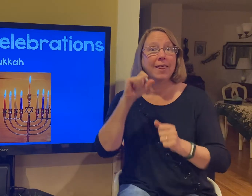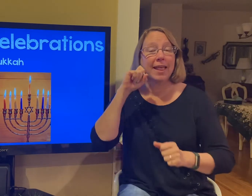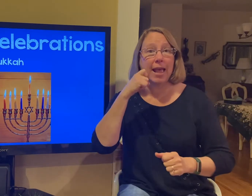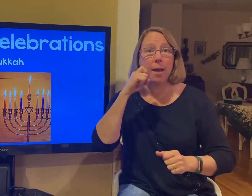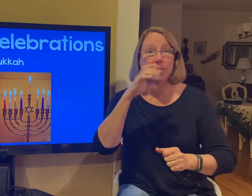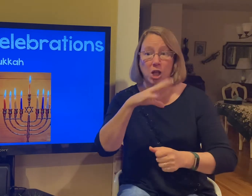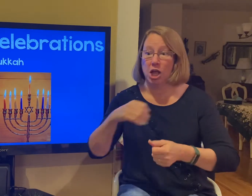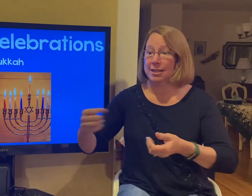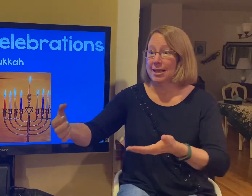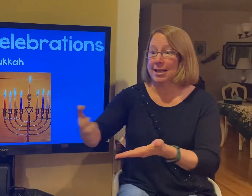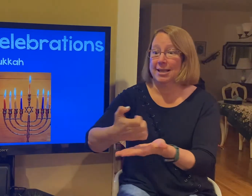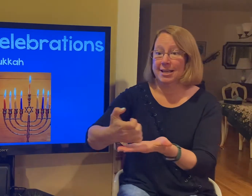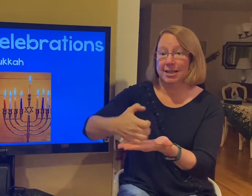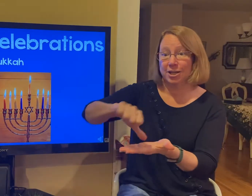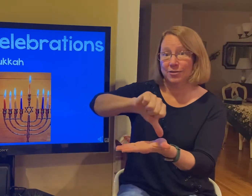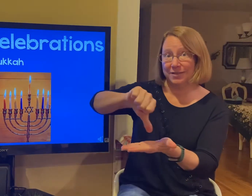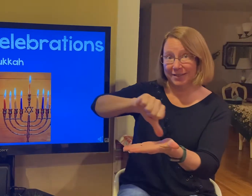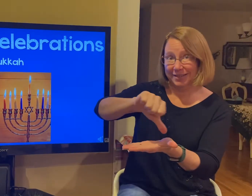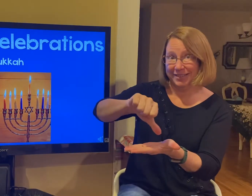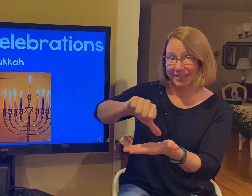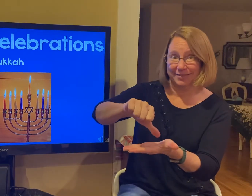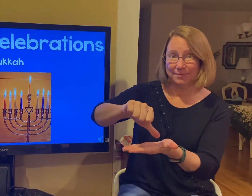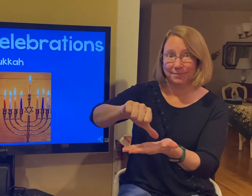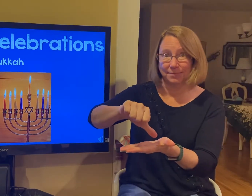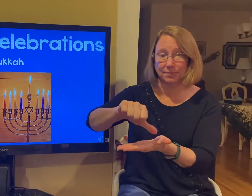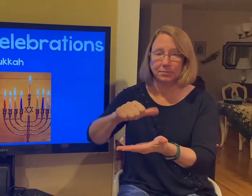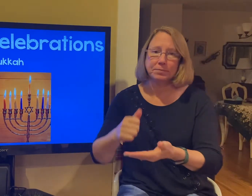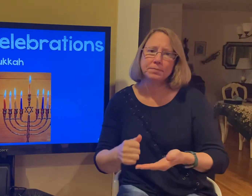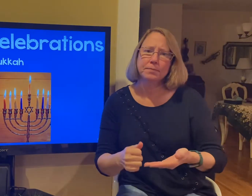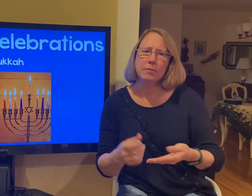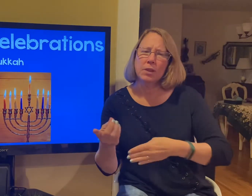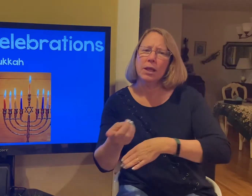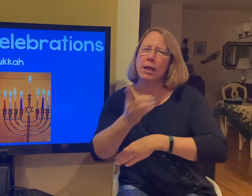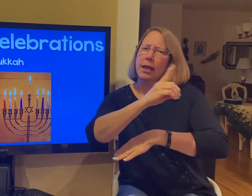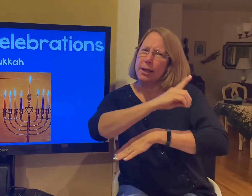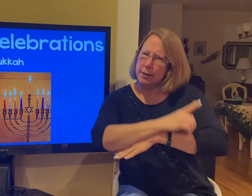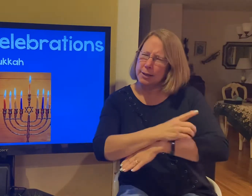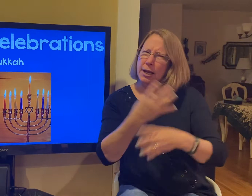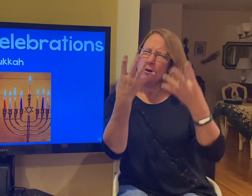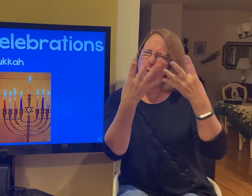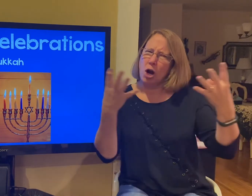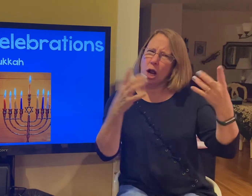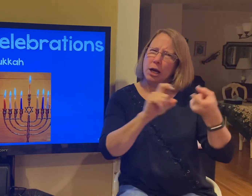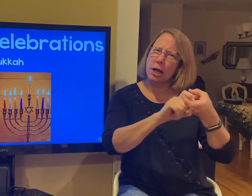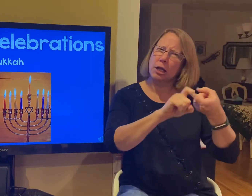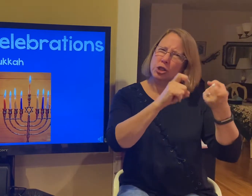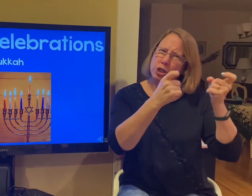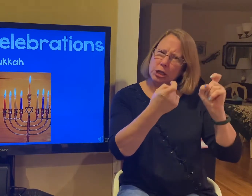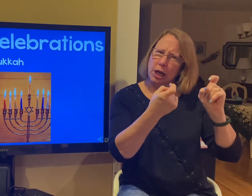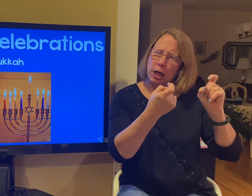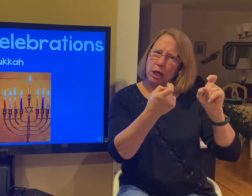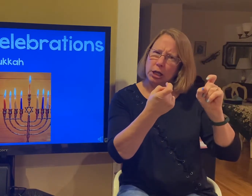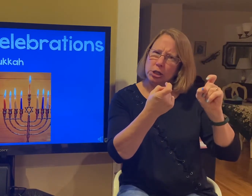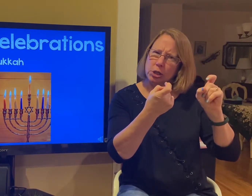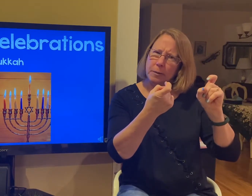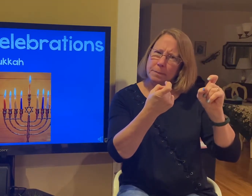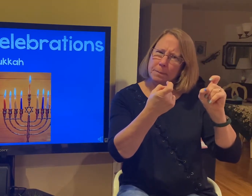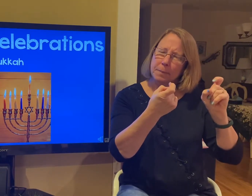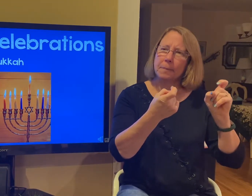cream. The dates of Hanukkah change because this holiday follows the moon cycle,